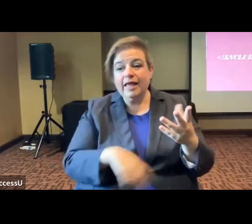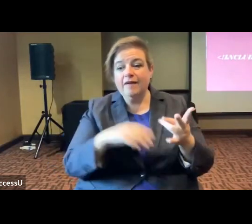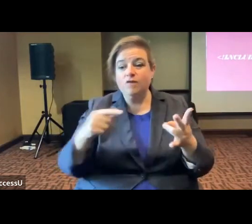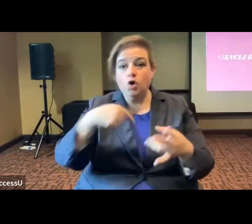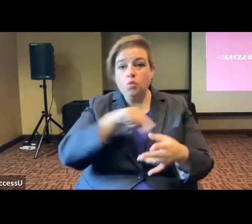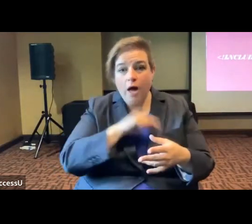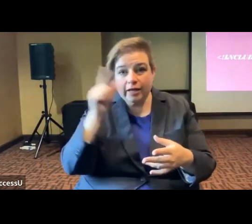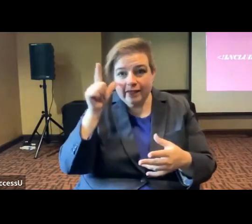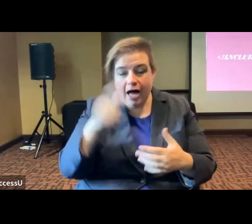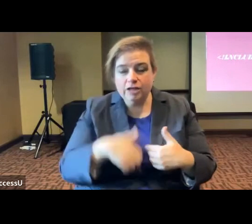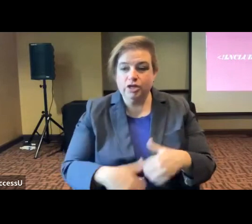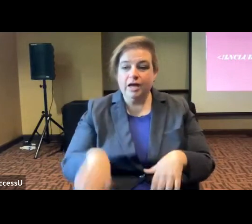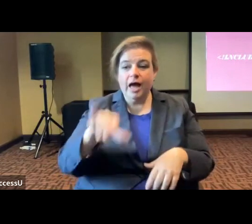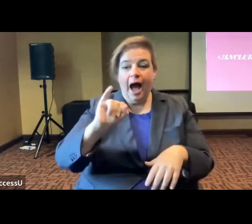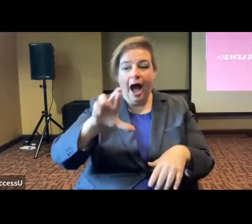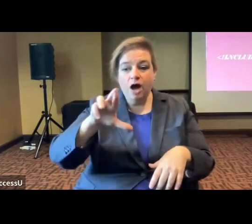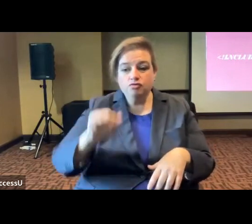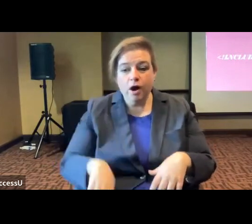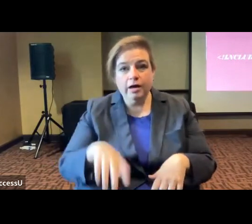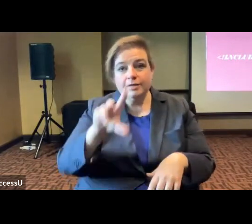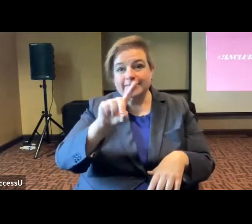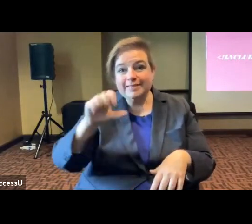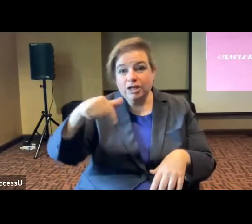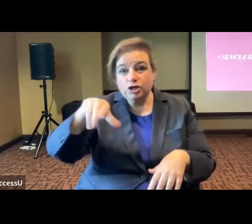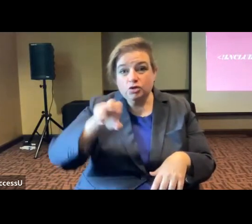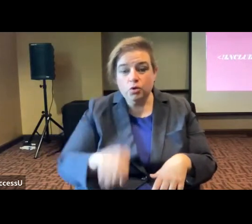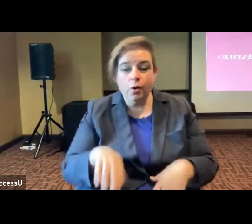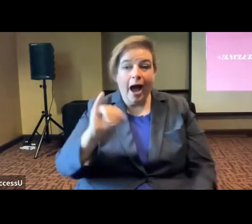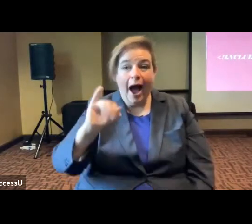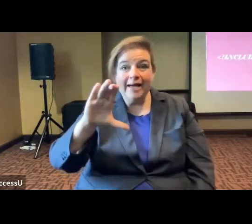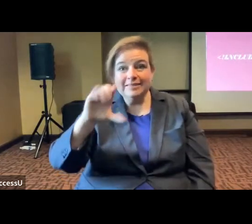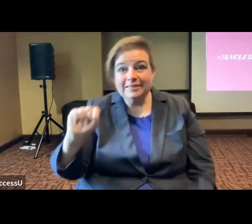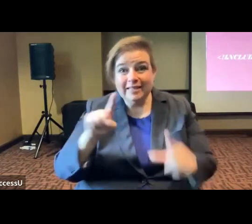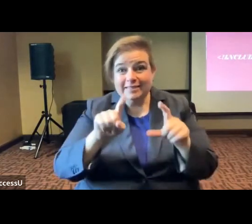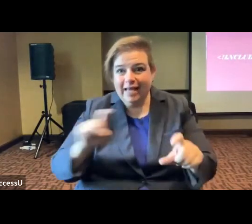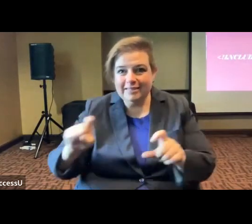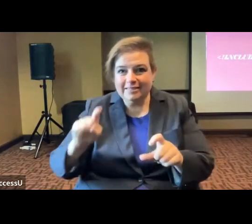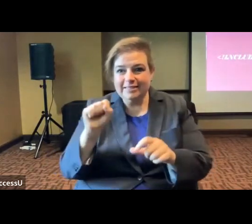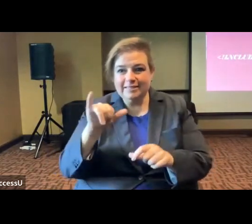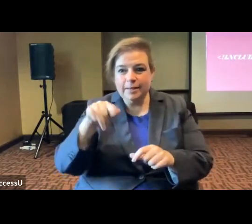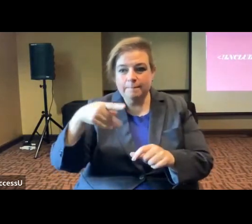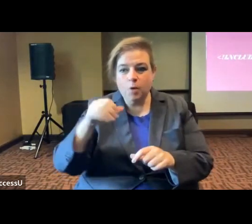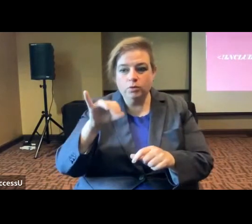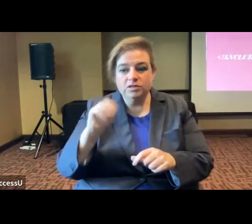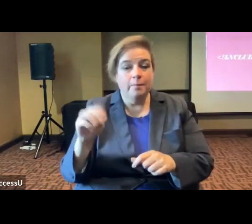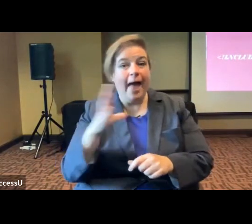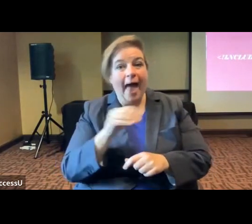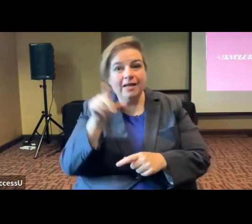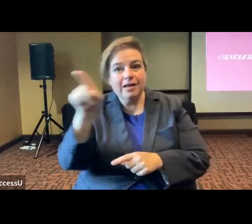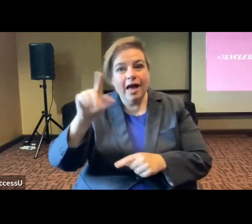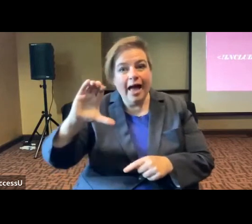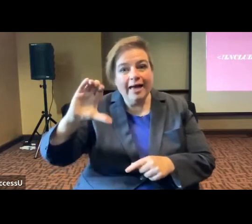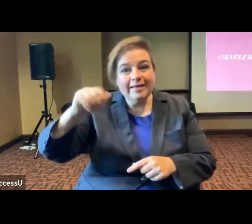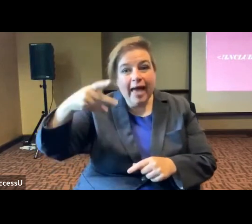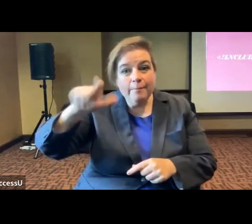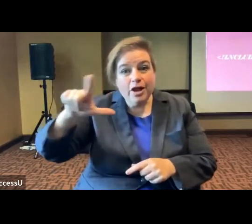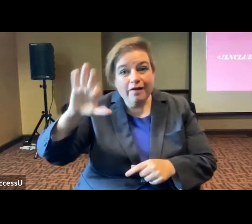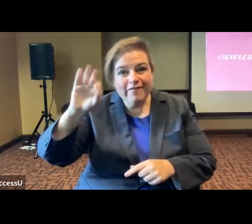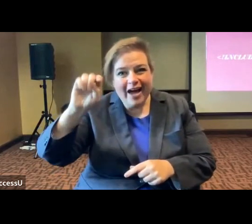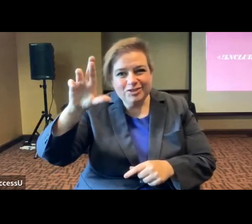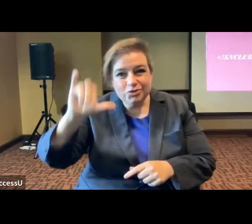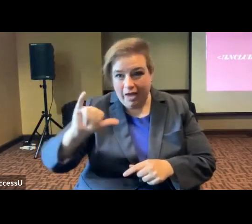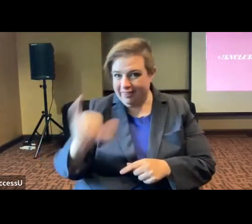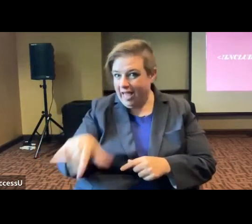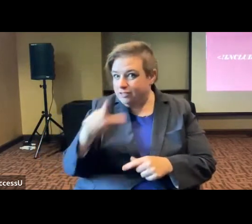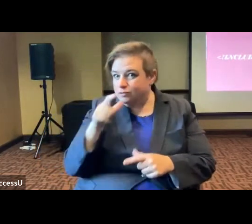DQ, the ICT Testing Symposium, and the Capital Factory, which is this entrepreneurial